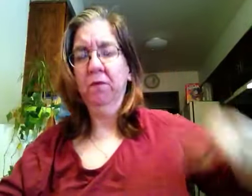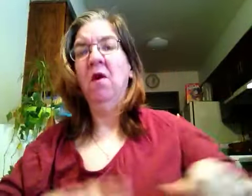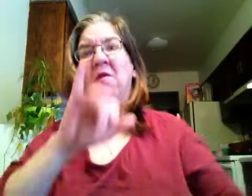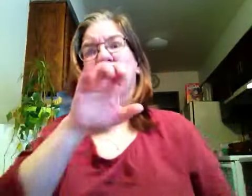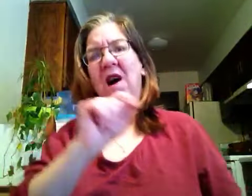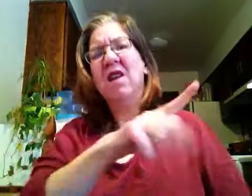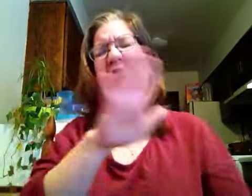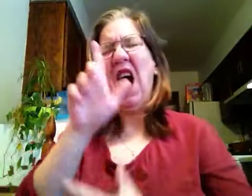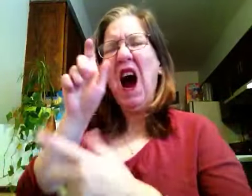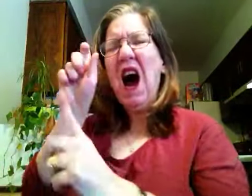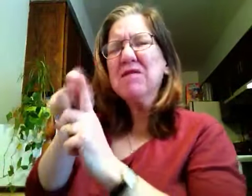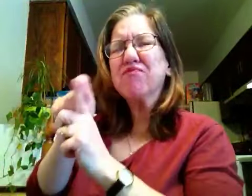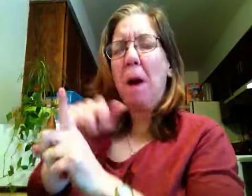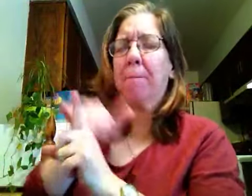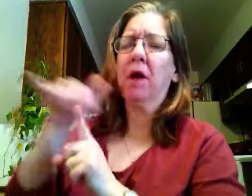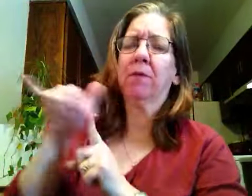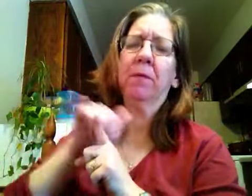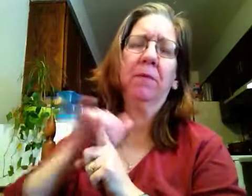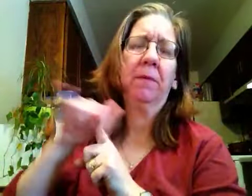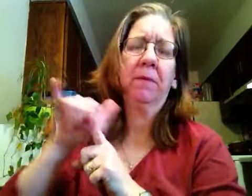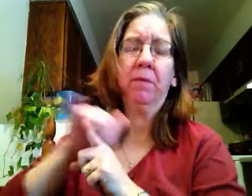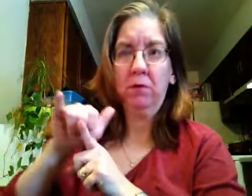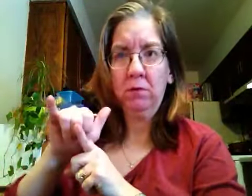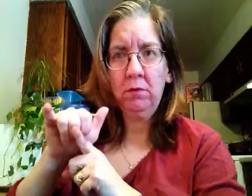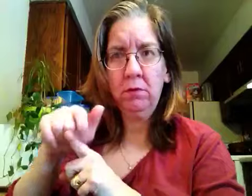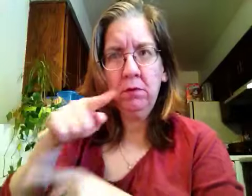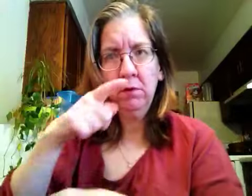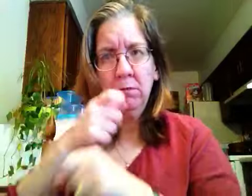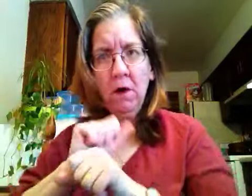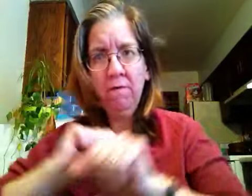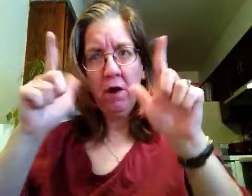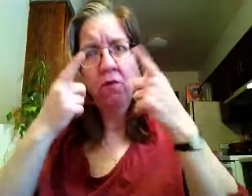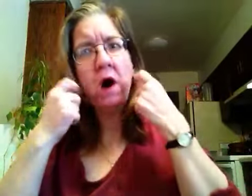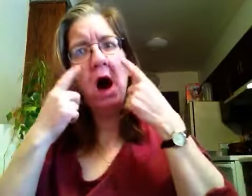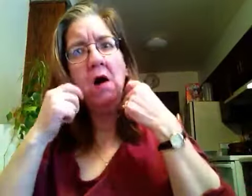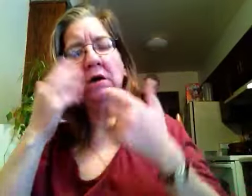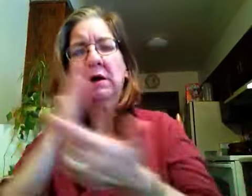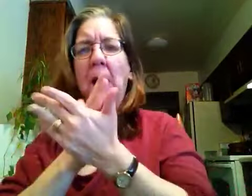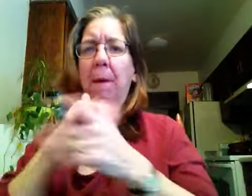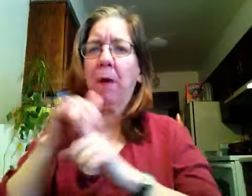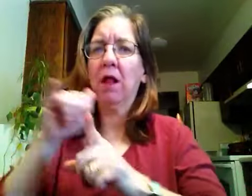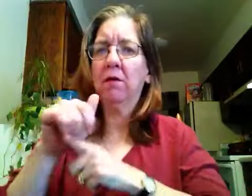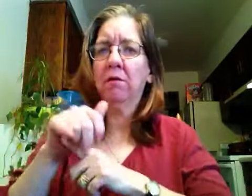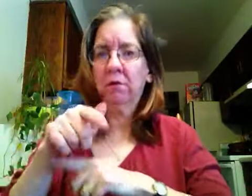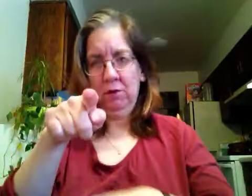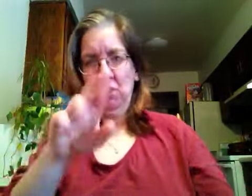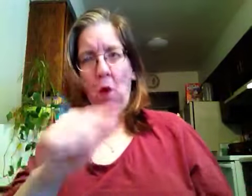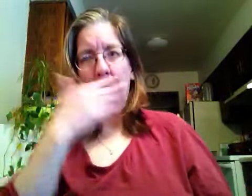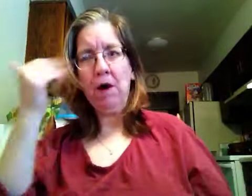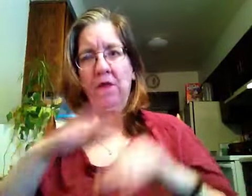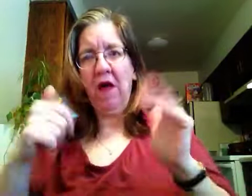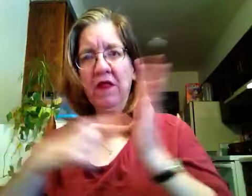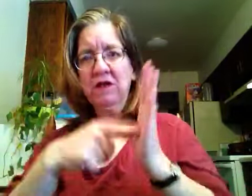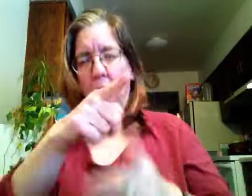You I'll cry. You cry, I'm going cry. But that-